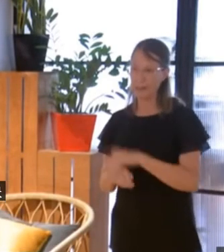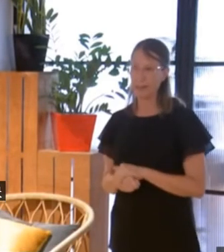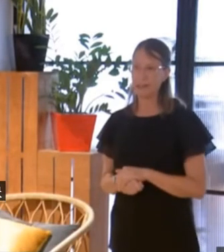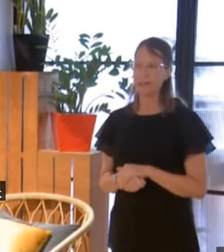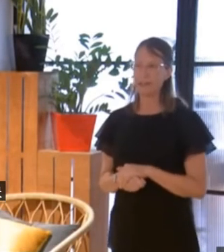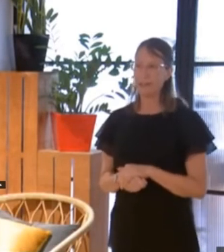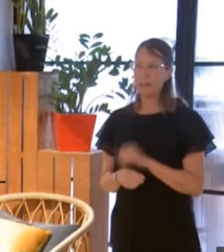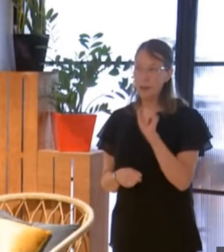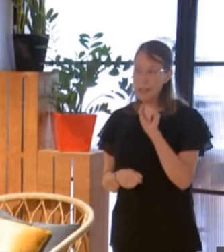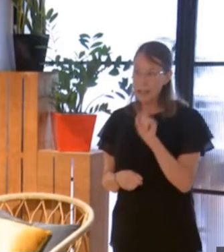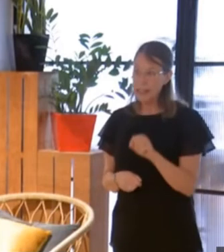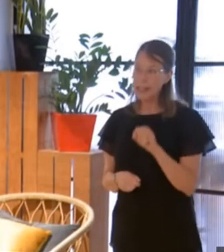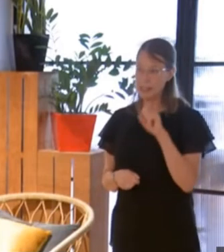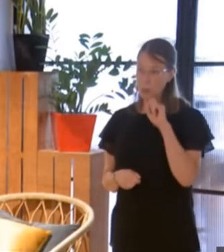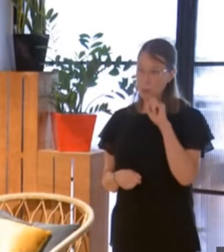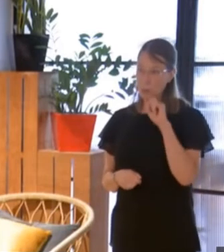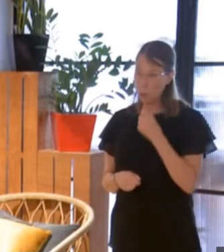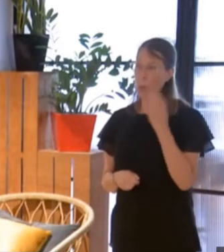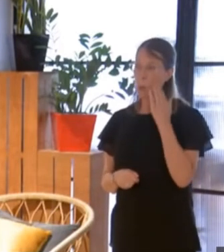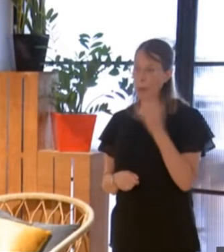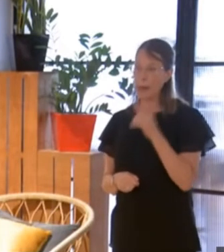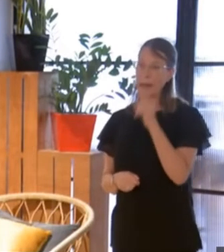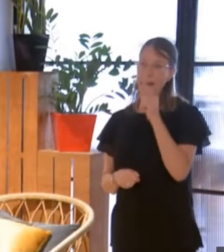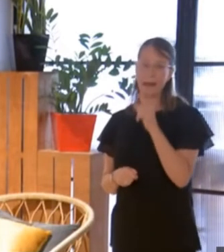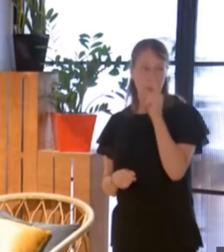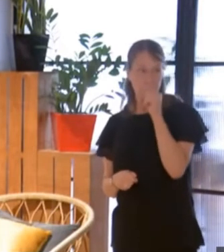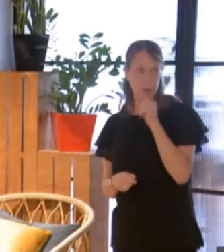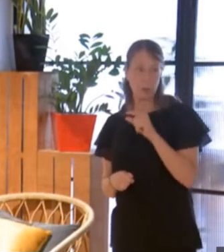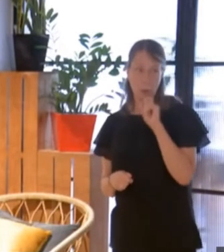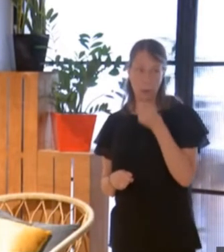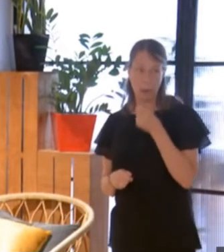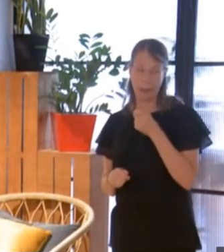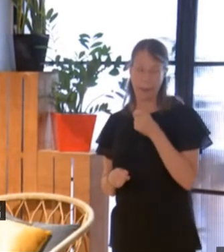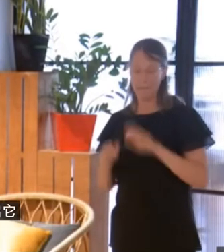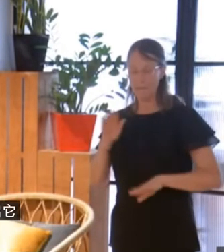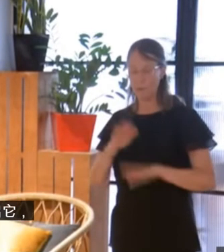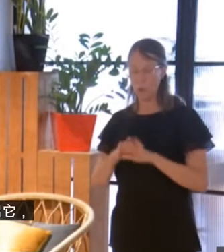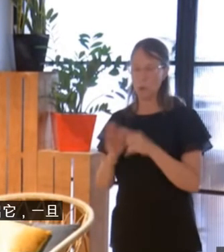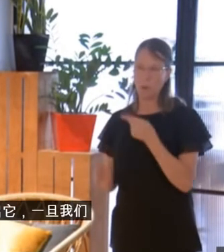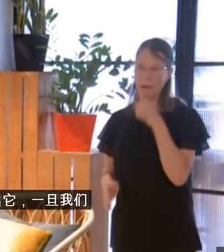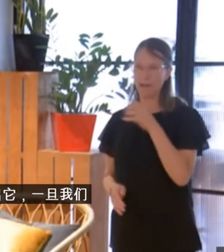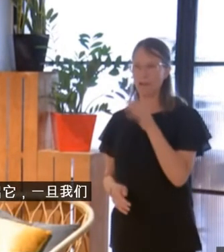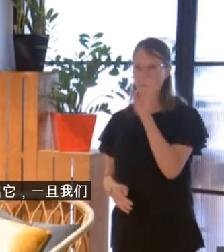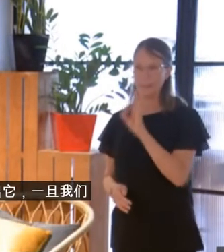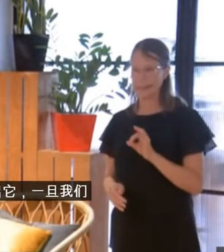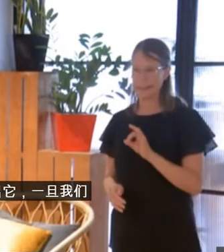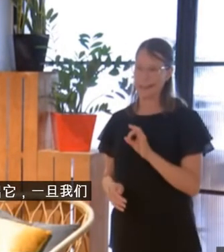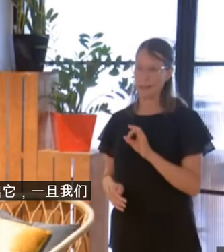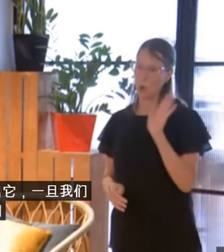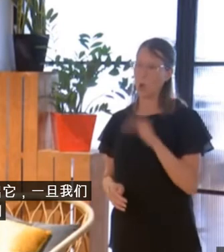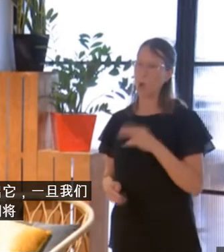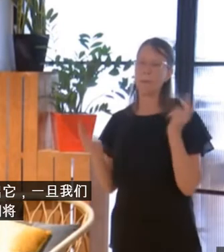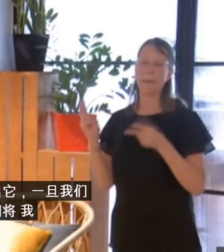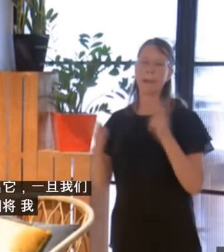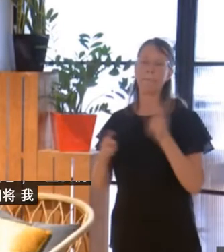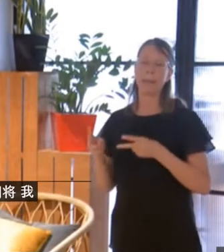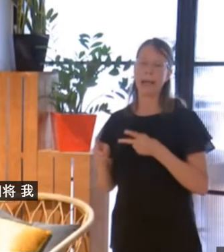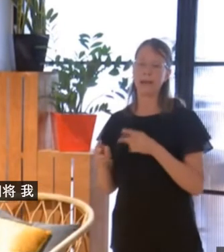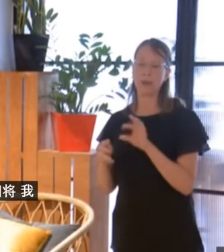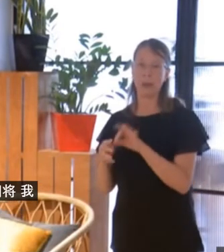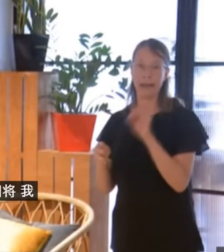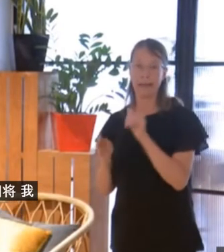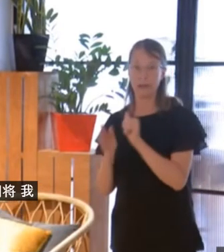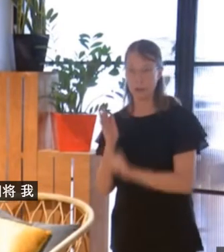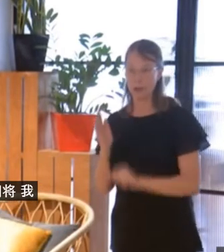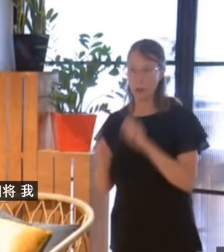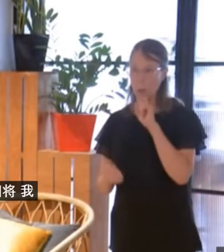will. We've already brought it forward to date in the private health system, and as soon as we can roll that out across the board, we will do